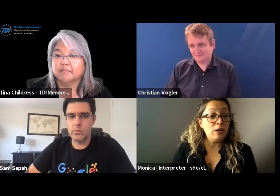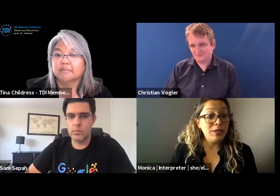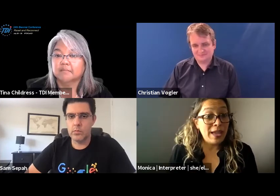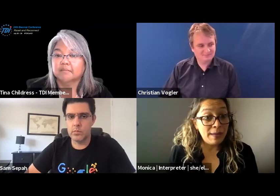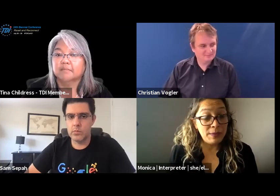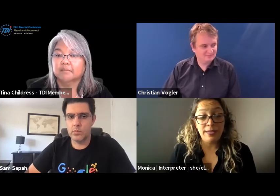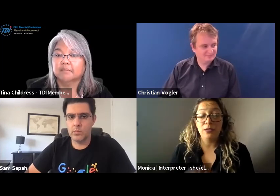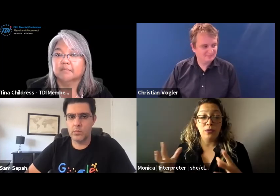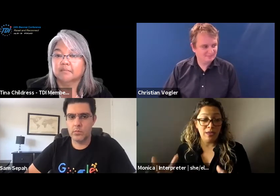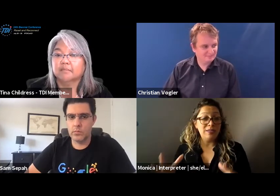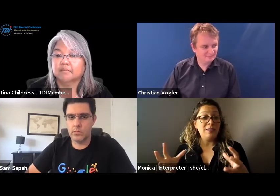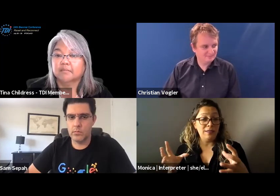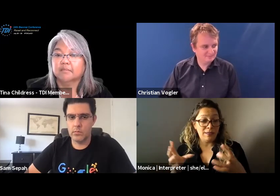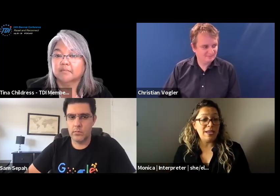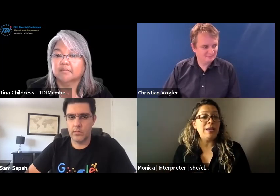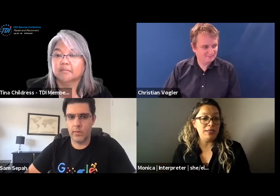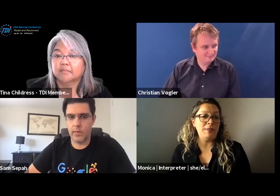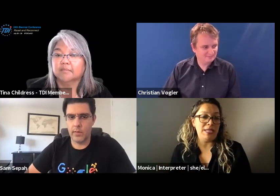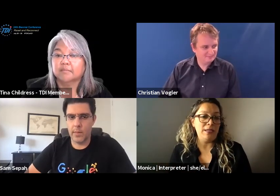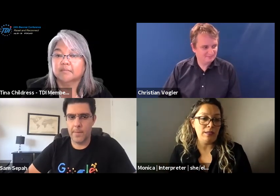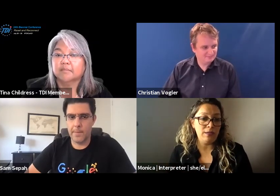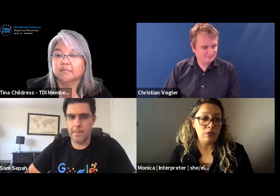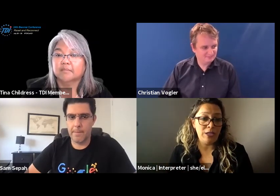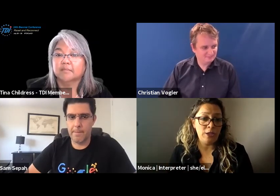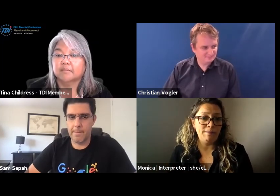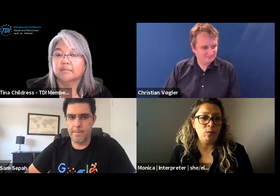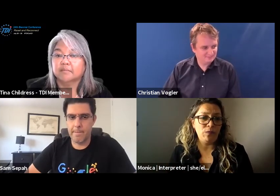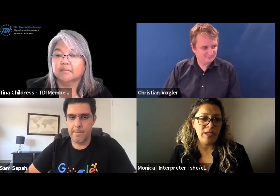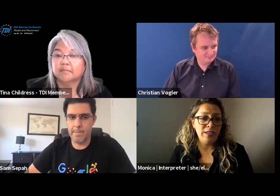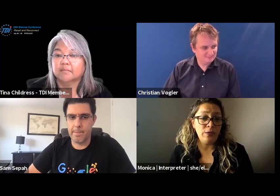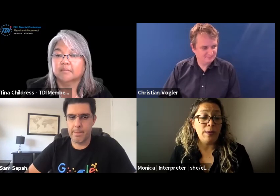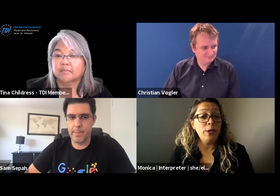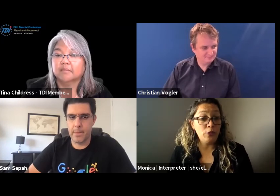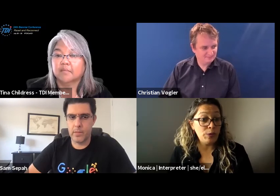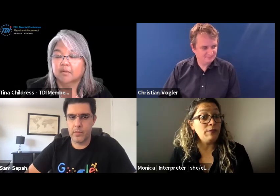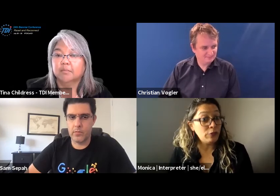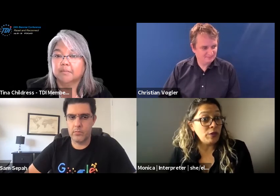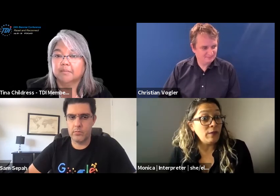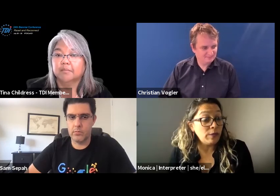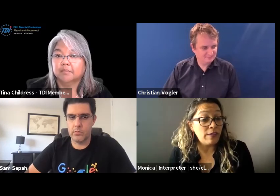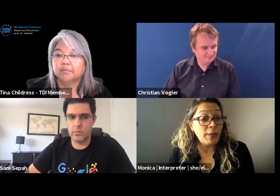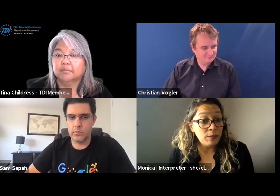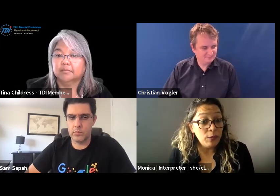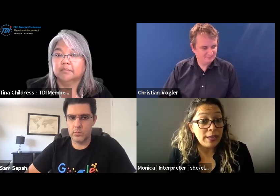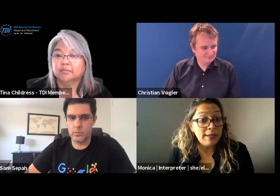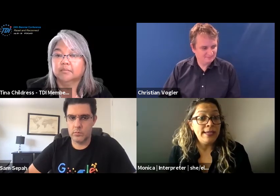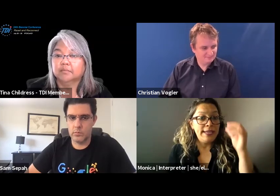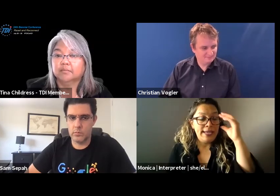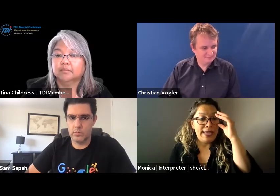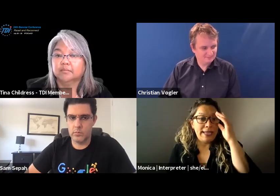going to happen. And so the time needs to be taken into consideration. So that part is really frustrating for the deafblind community. And as